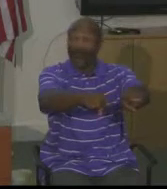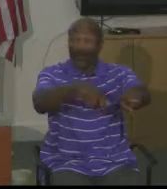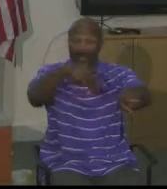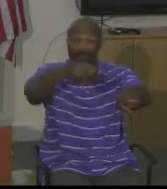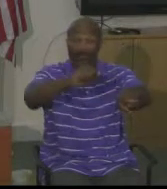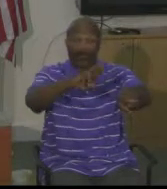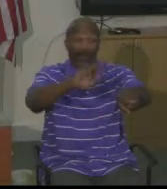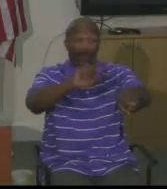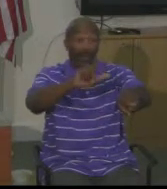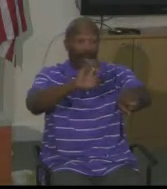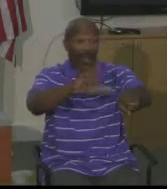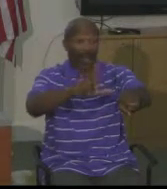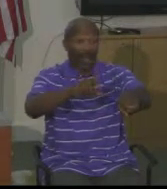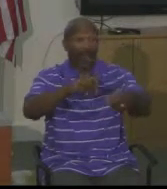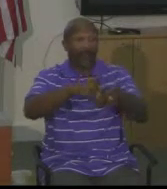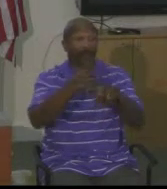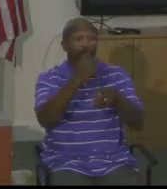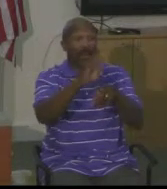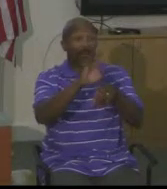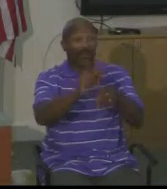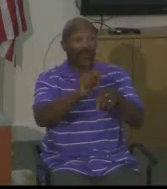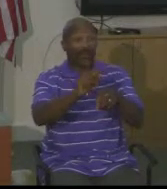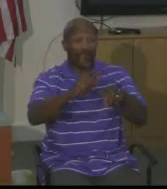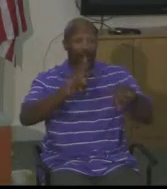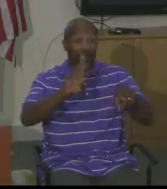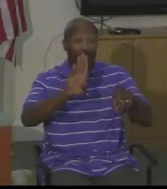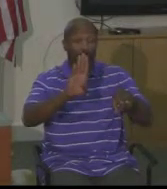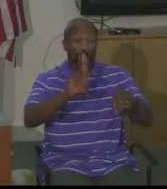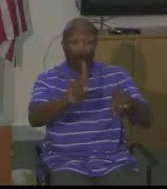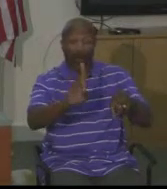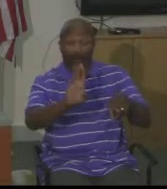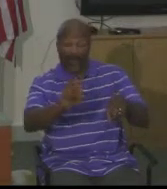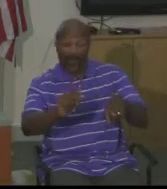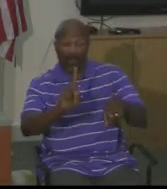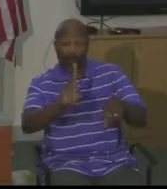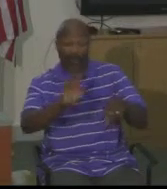wire is going to carry one bit of information at a time.